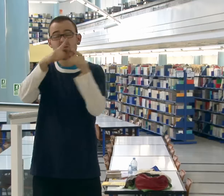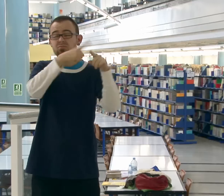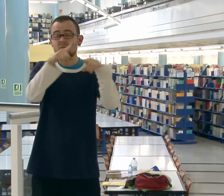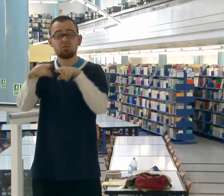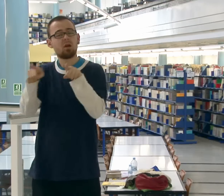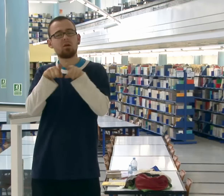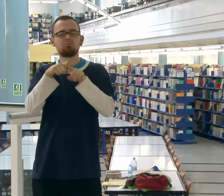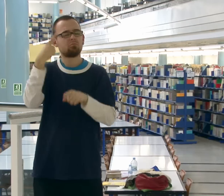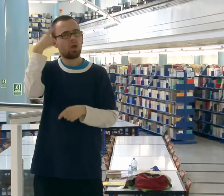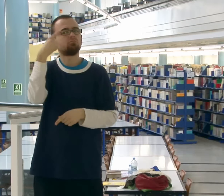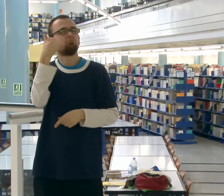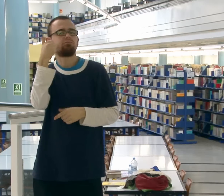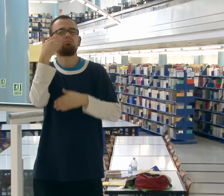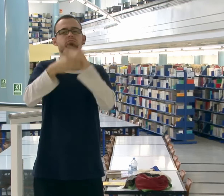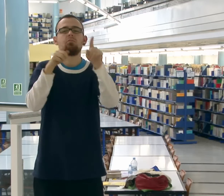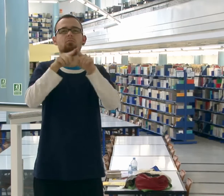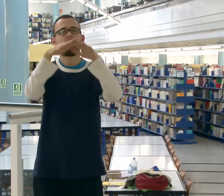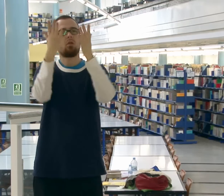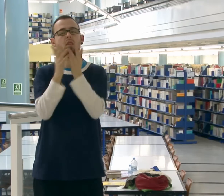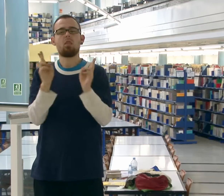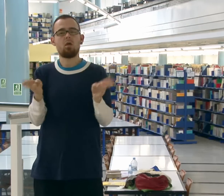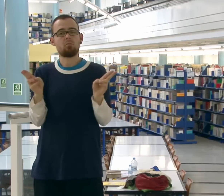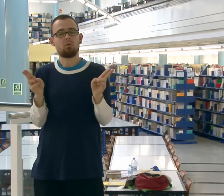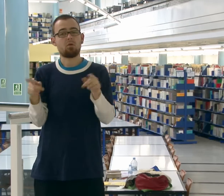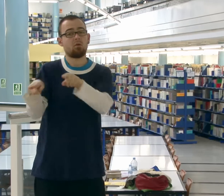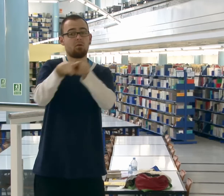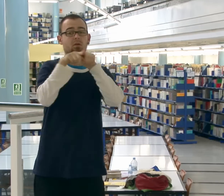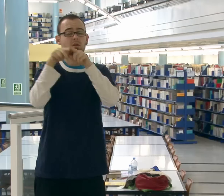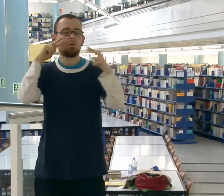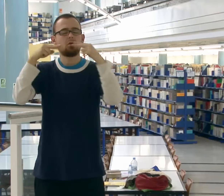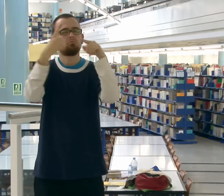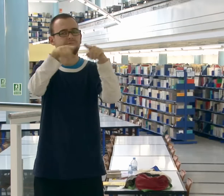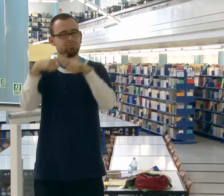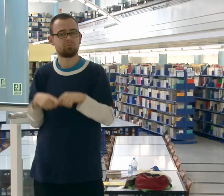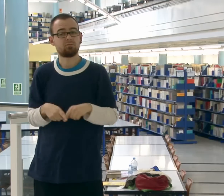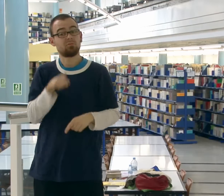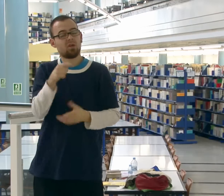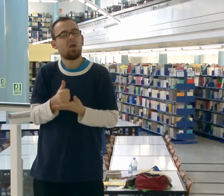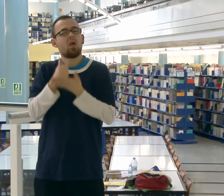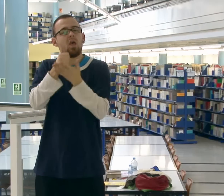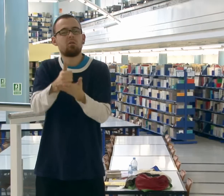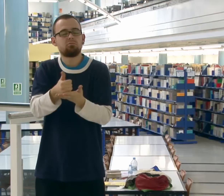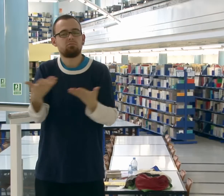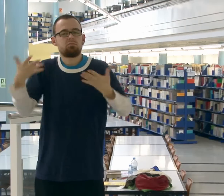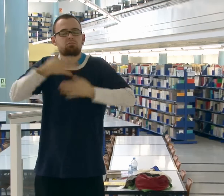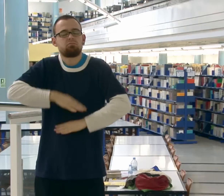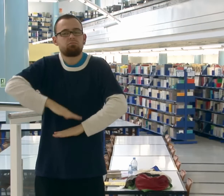ideas. Different languages express different outlooks on reality. Learning languages will help you broaden